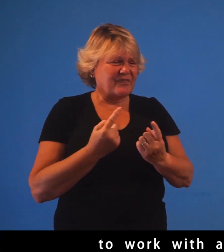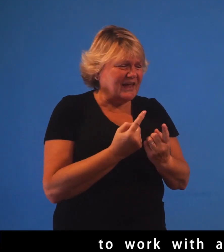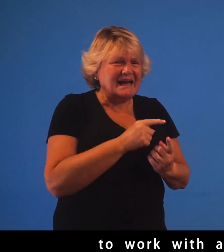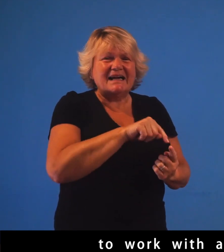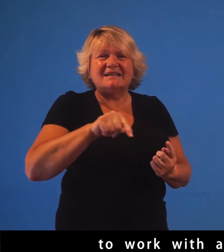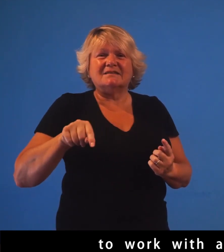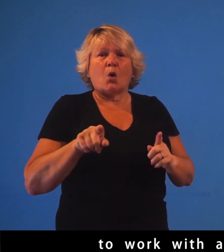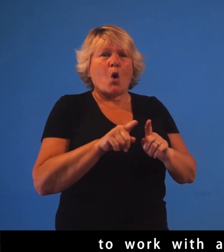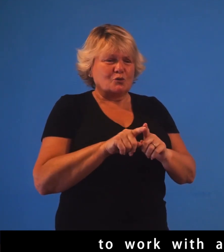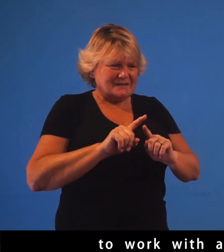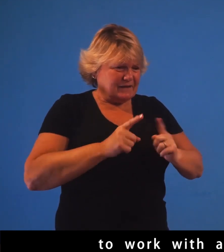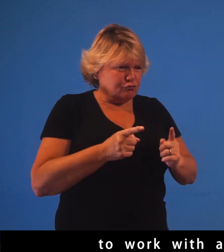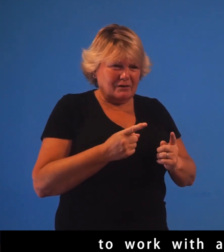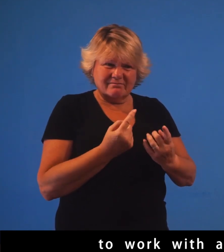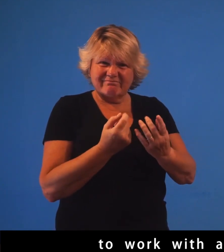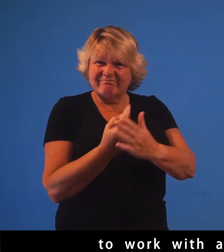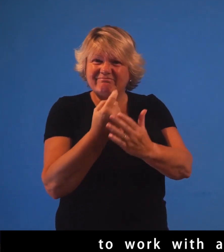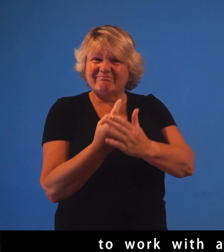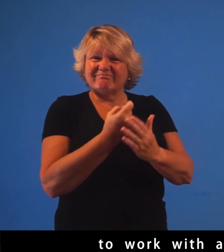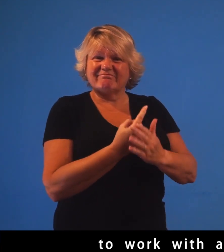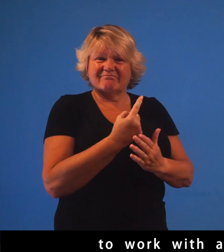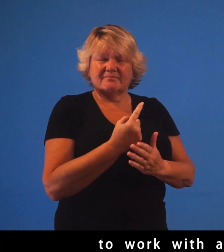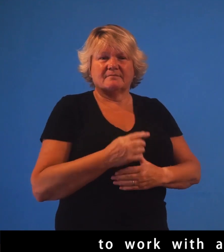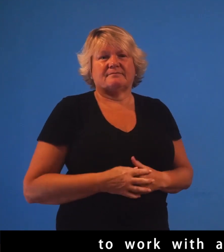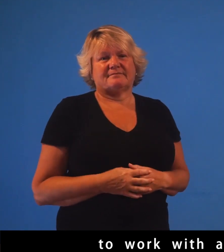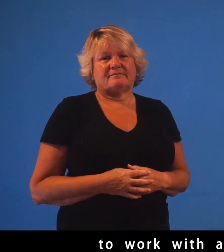different media and on different scales.